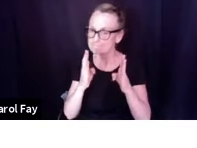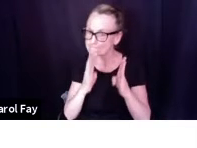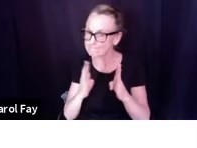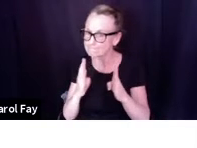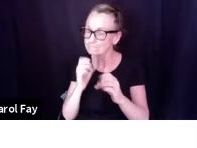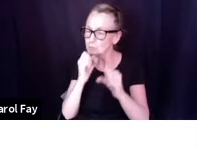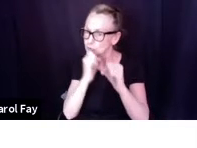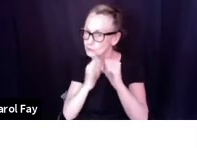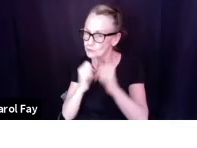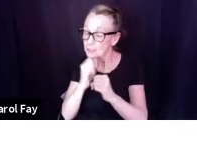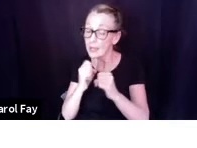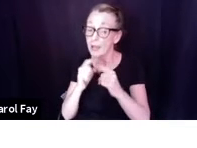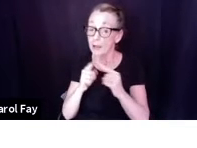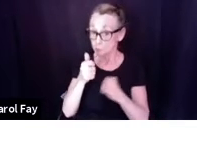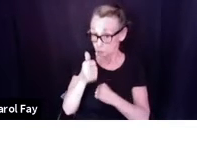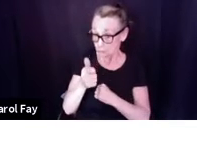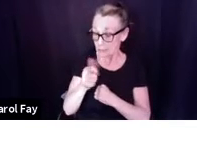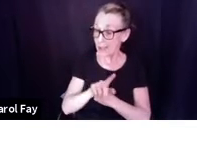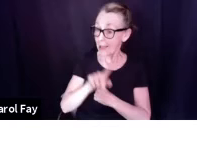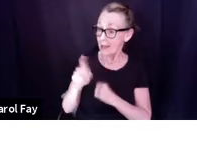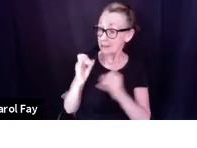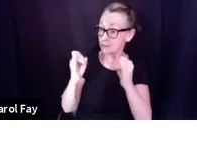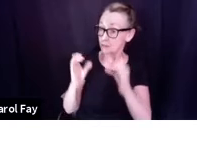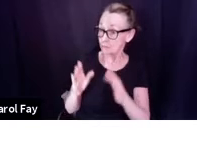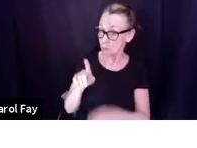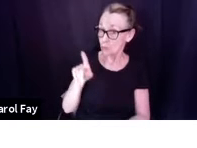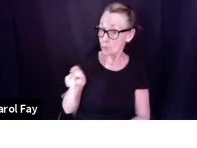to ask the interviewer.